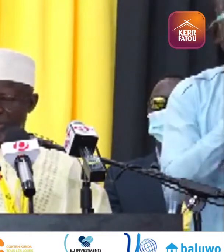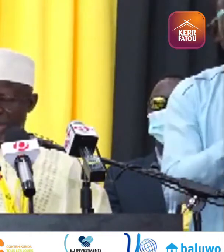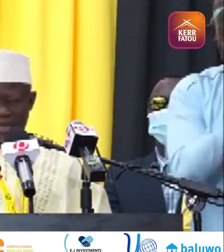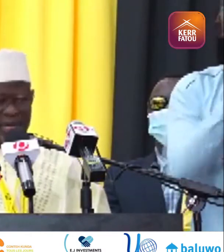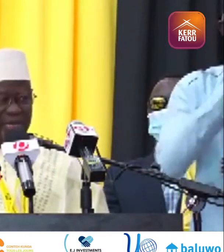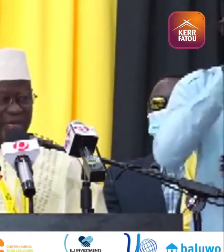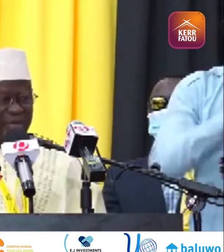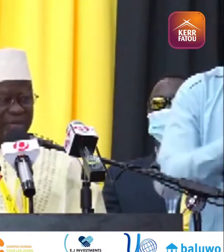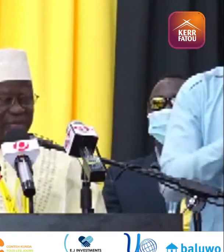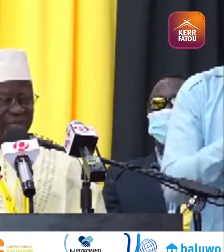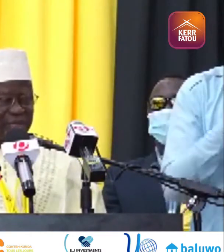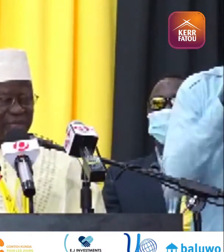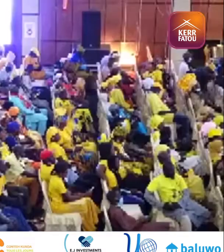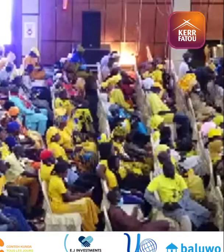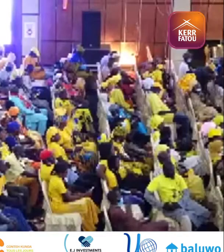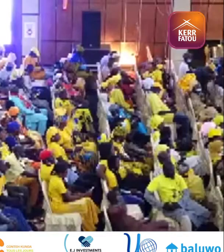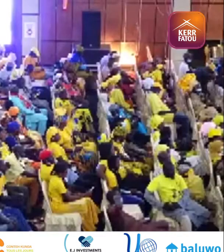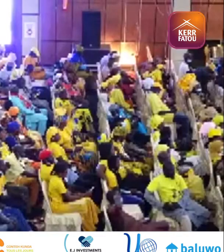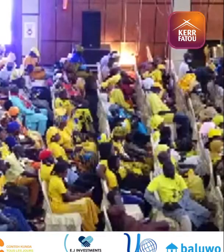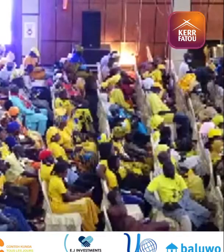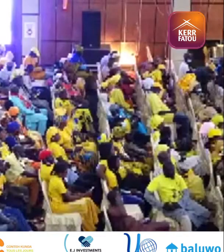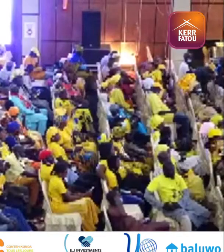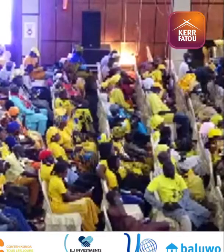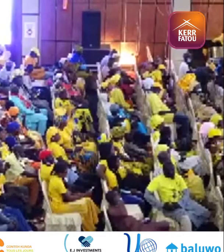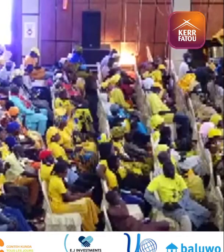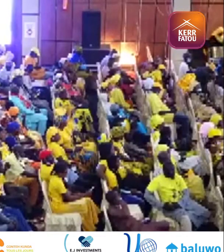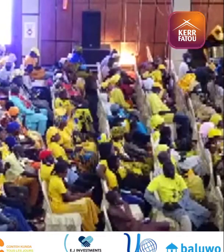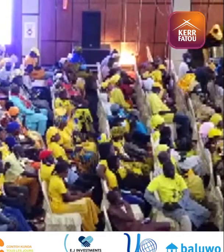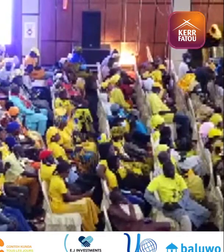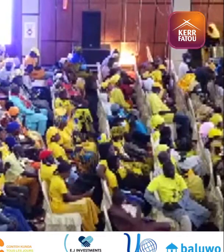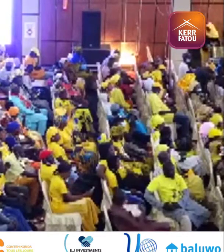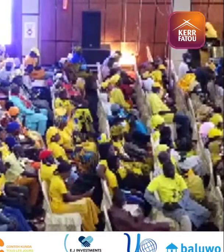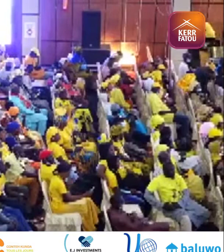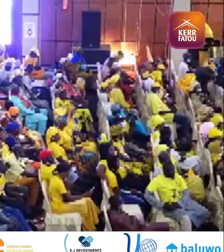march from Kajikale to